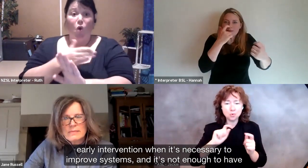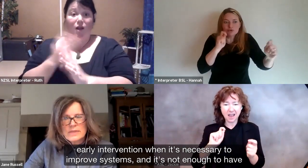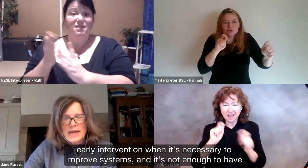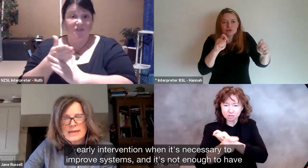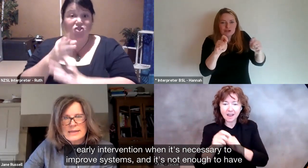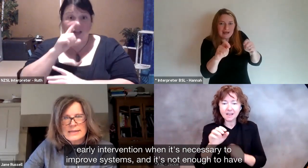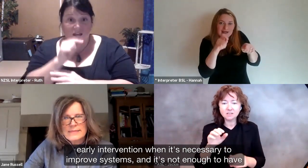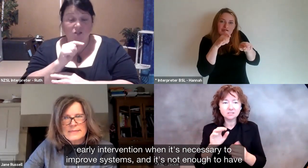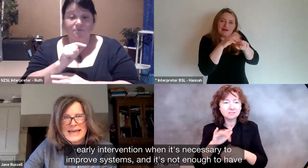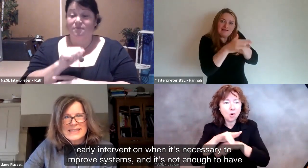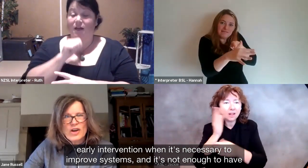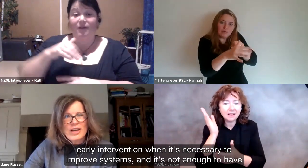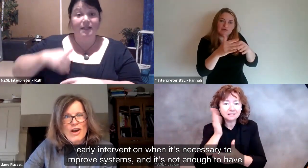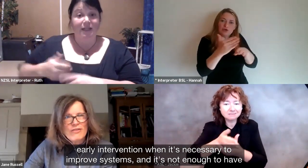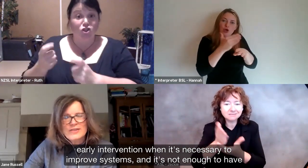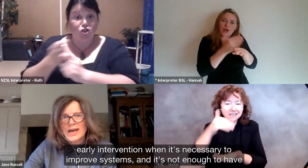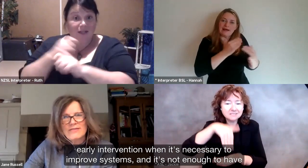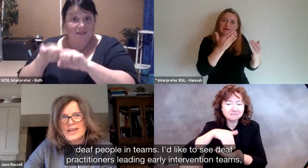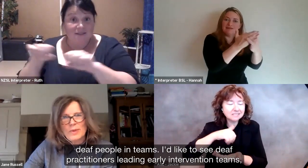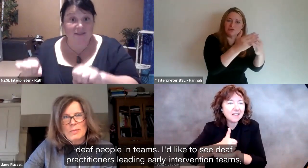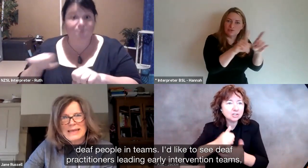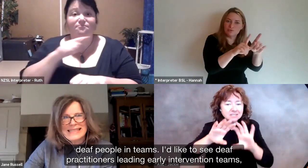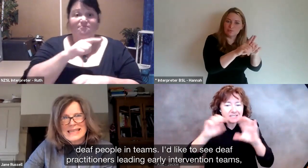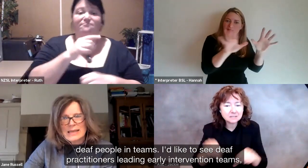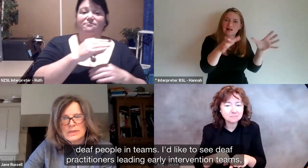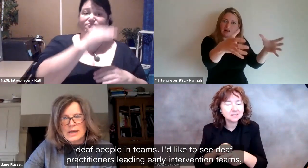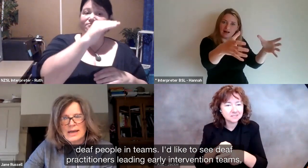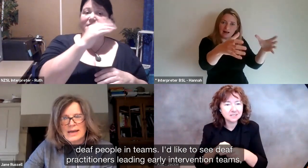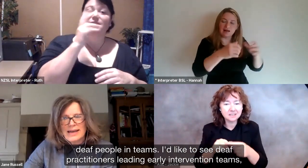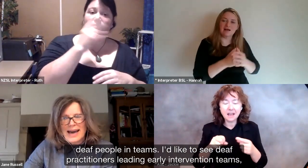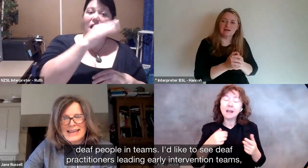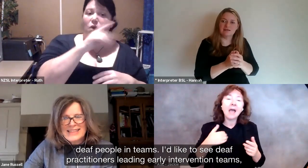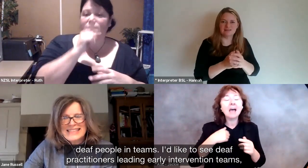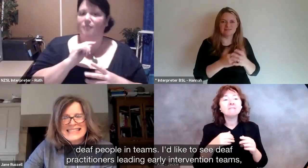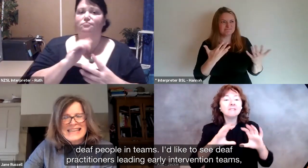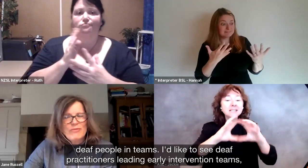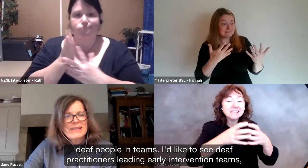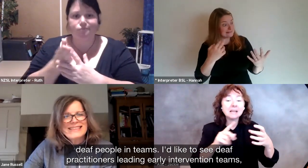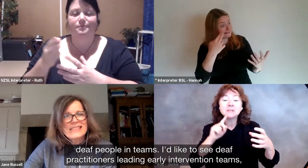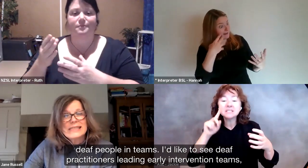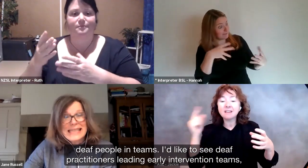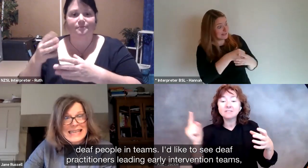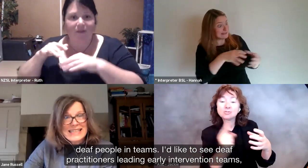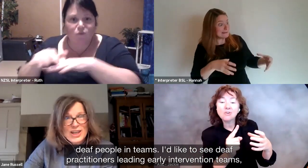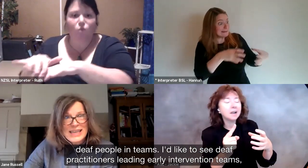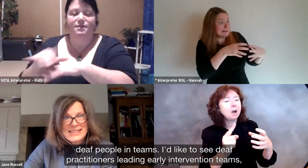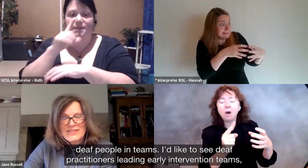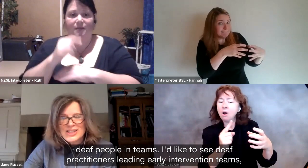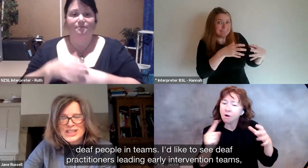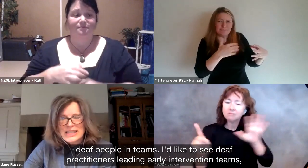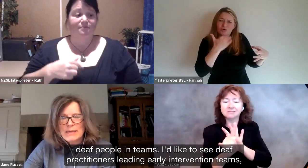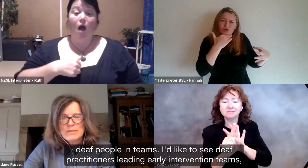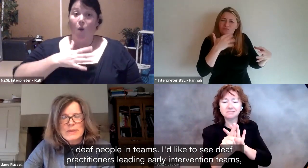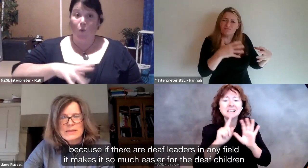systems. And it's not enough to have deaf people in teams. I'd like to see deaf practitioners leading early